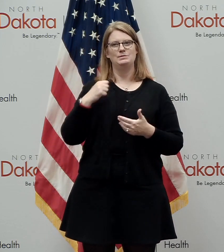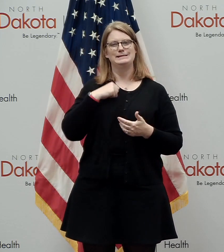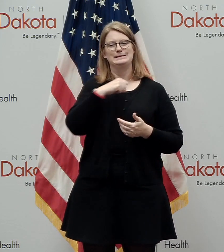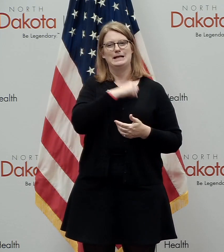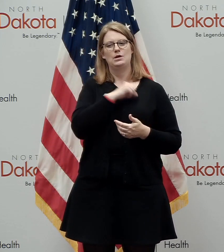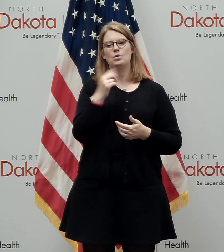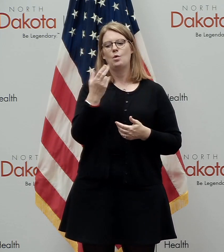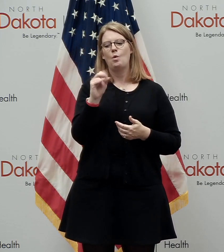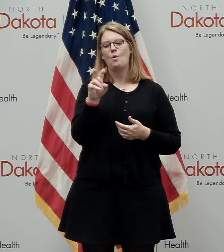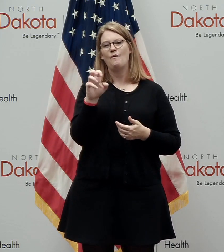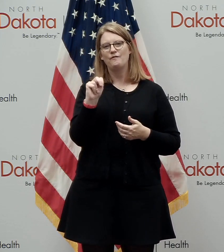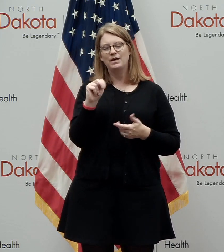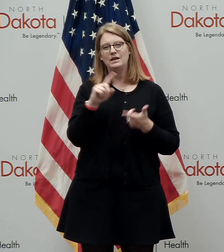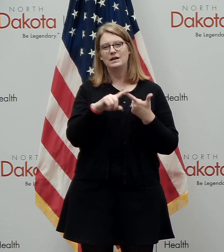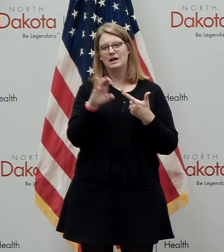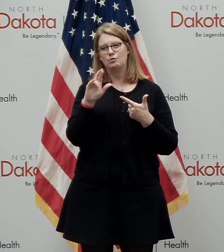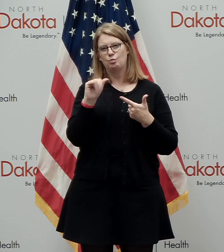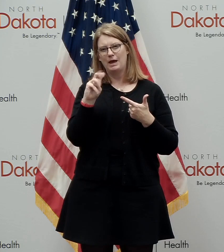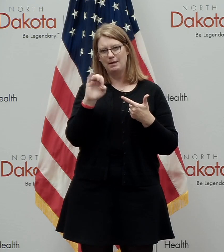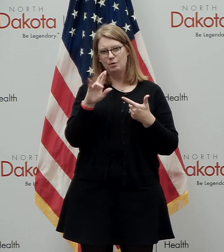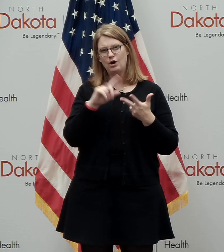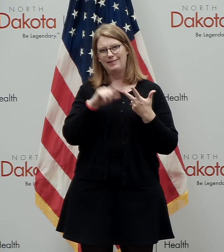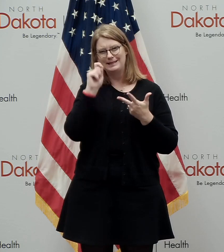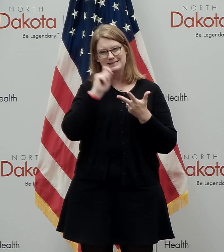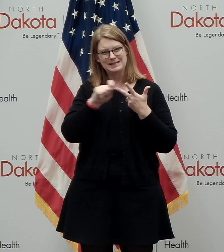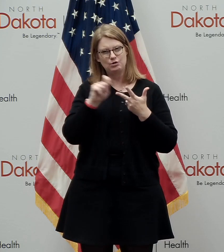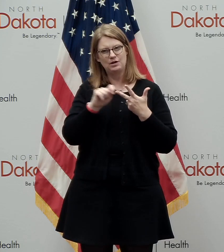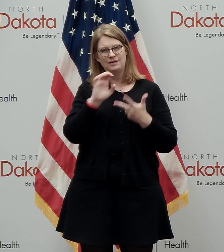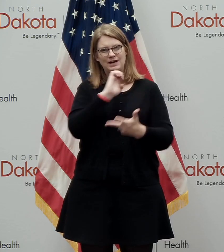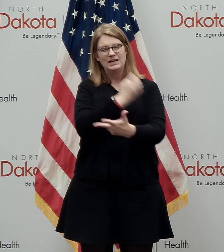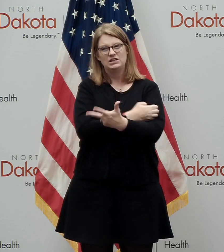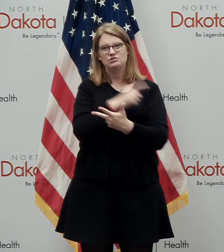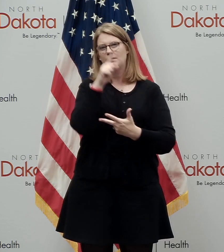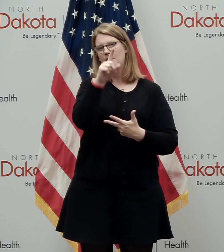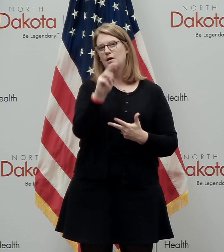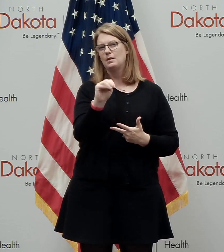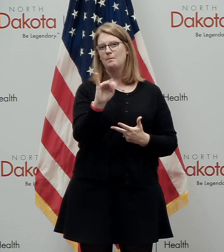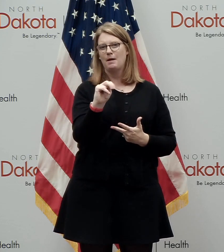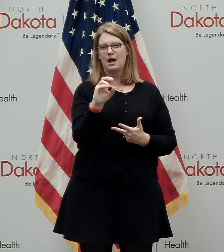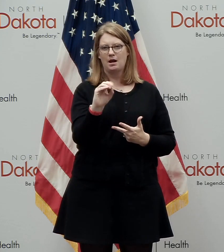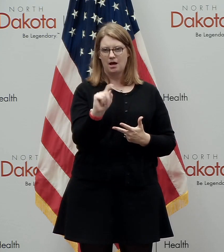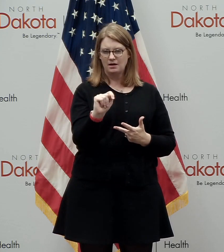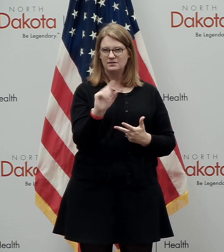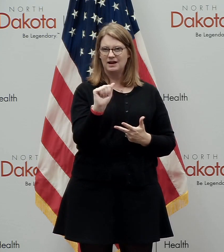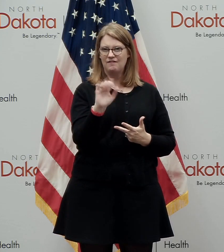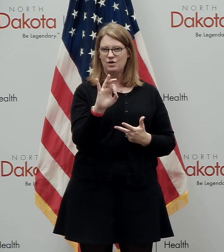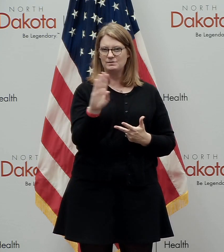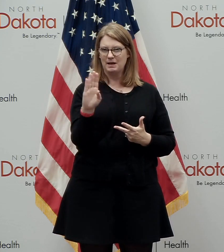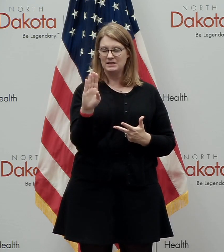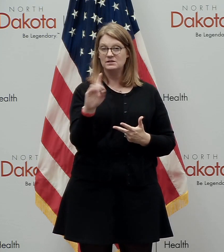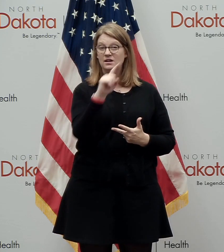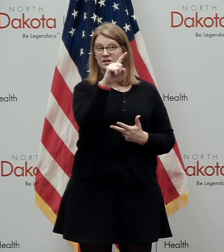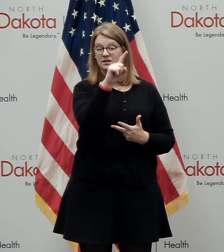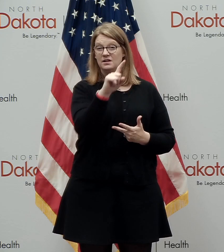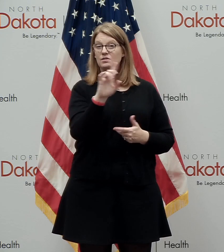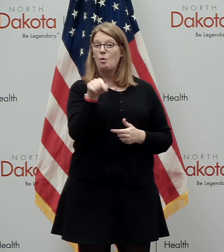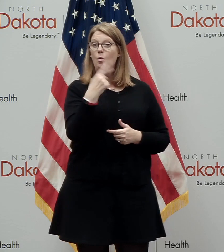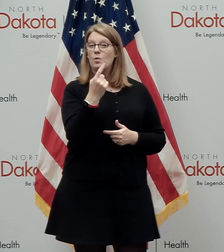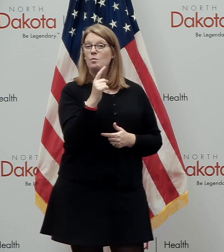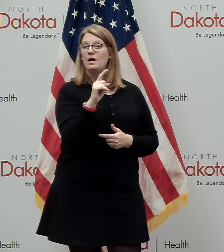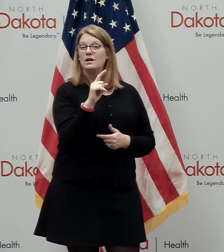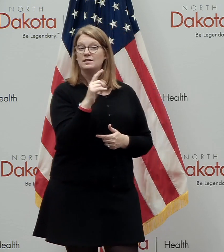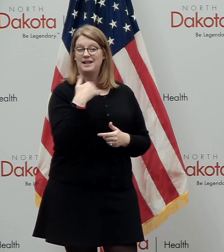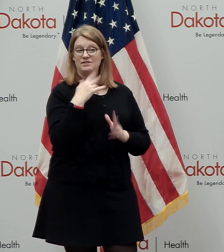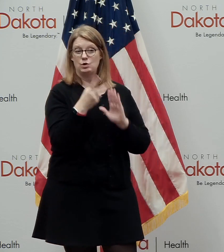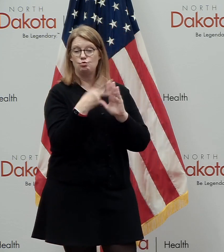and Senator Kramer and the Secretary of Energy at our great Minot Air Force Base, where, as people know, it's the only base in the country that has a